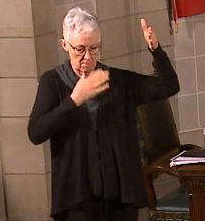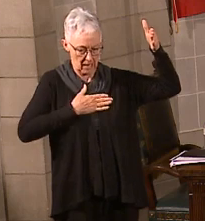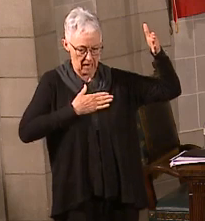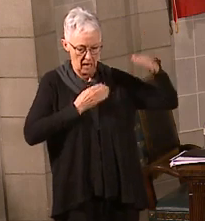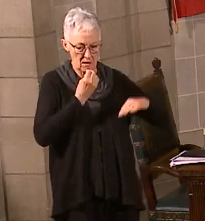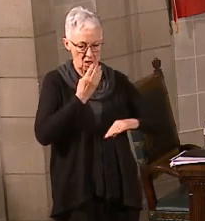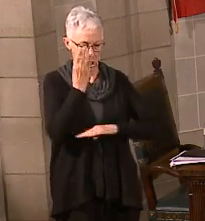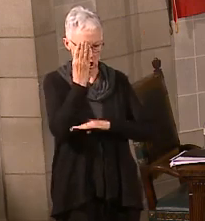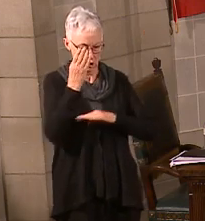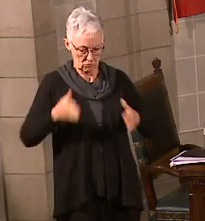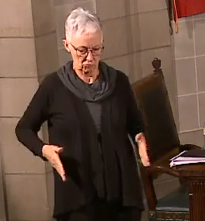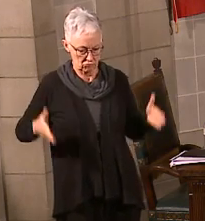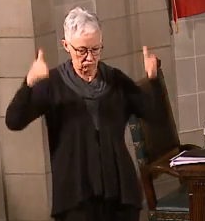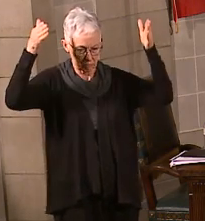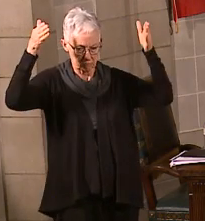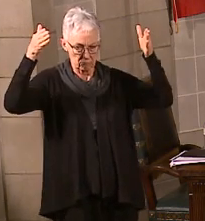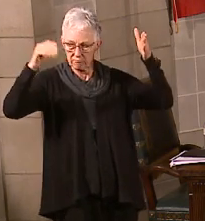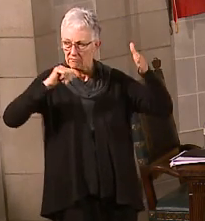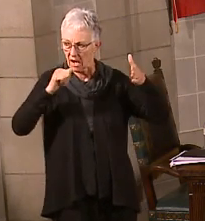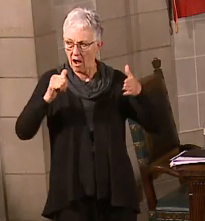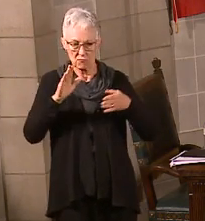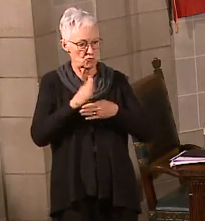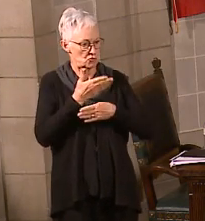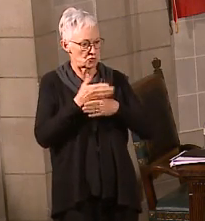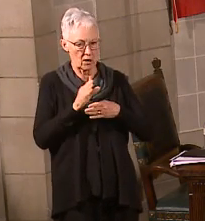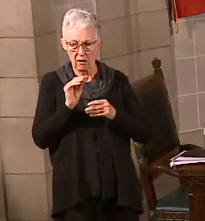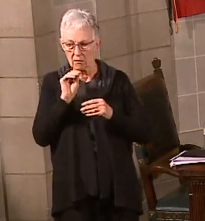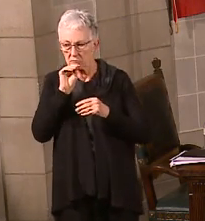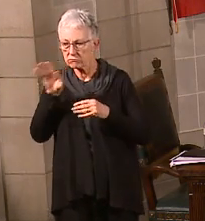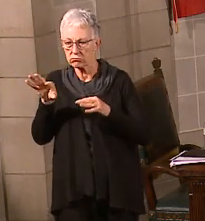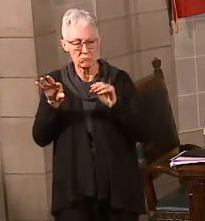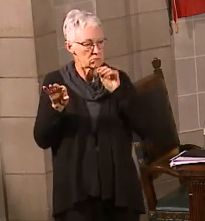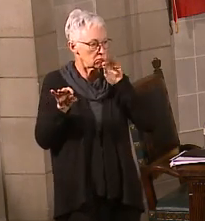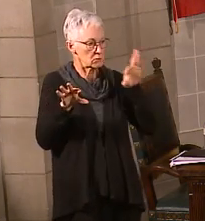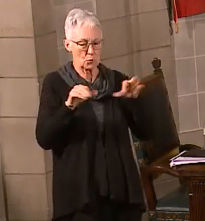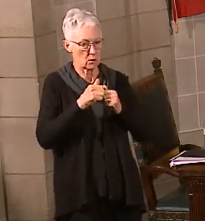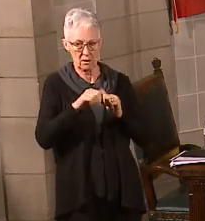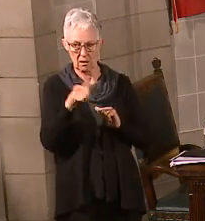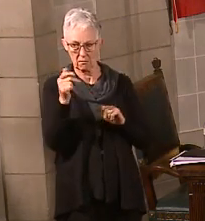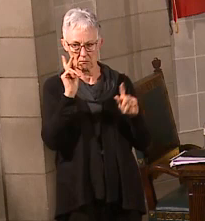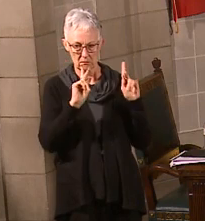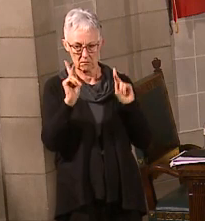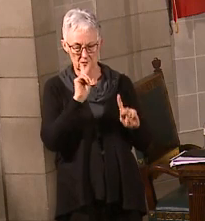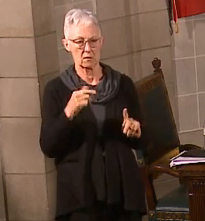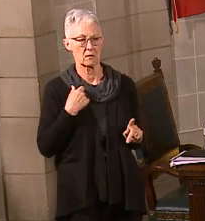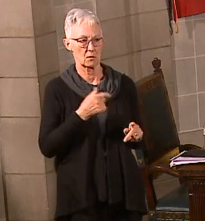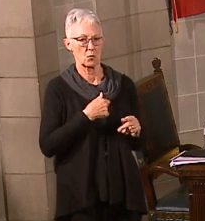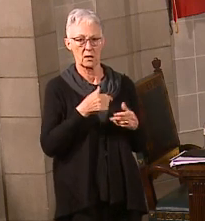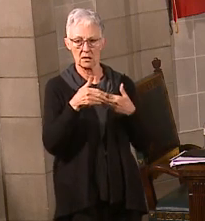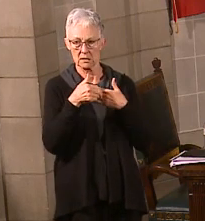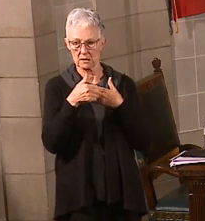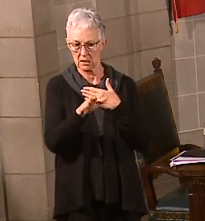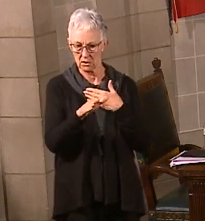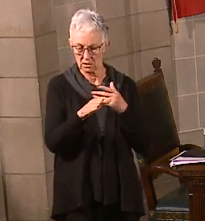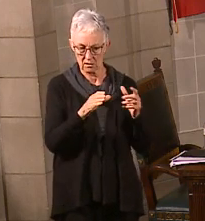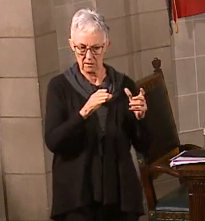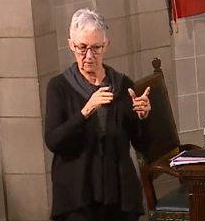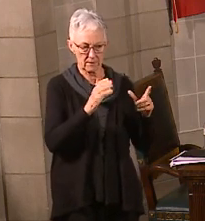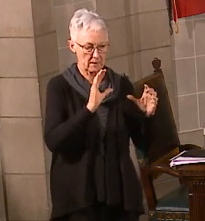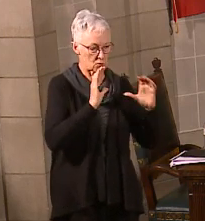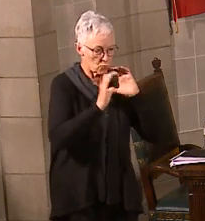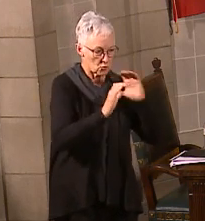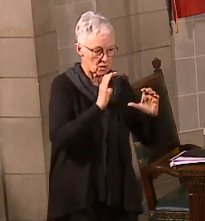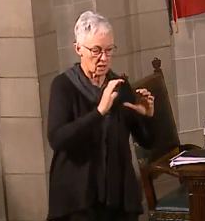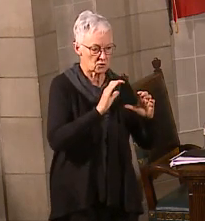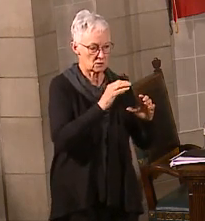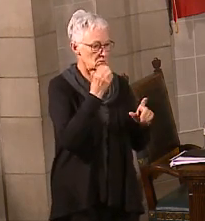wearing masks. They're sanitizing often. These are the kind of steps that we want to see. Oh, and they're sending out communications home with people in English,